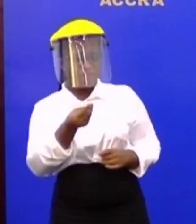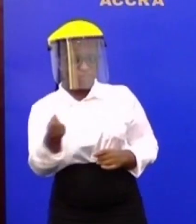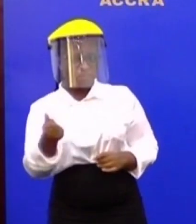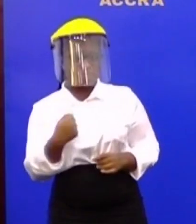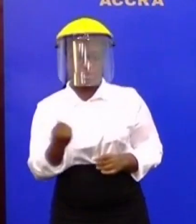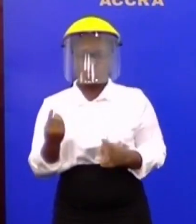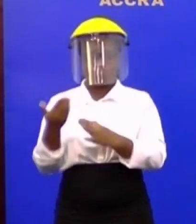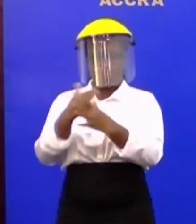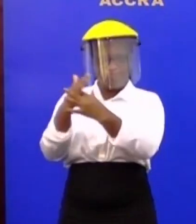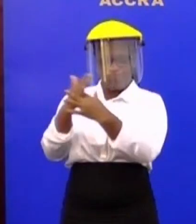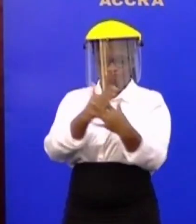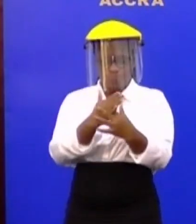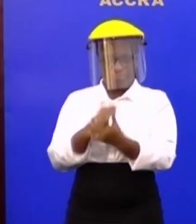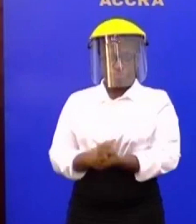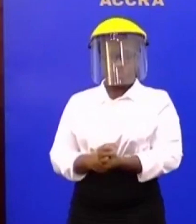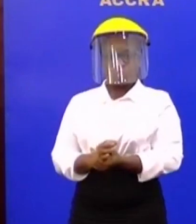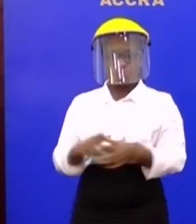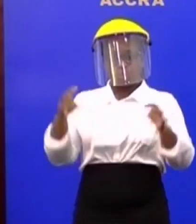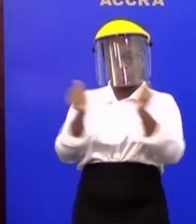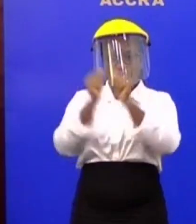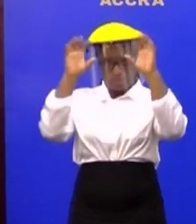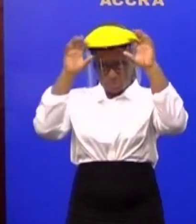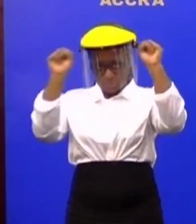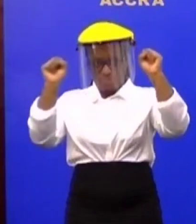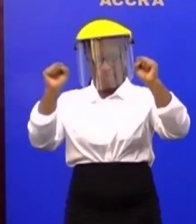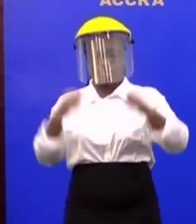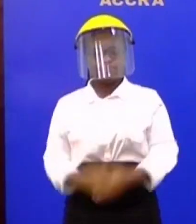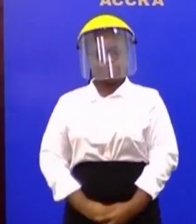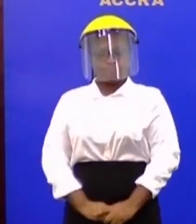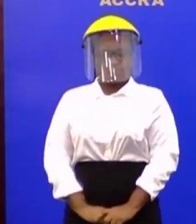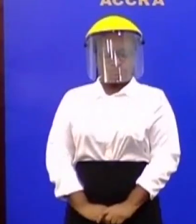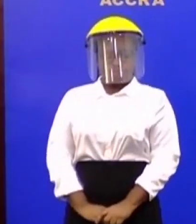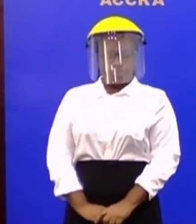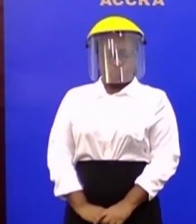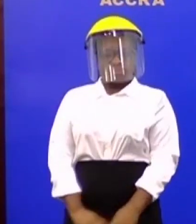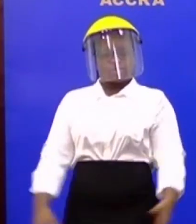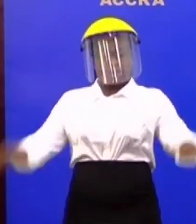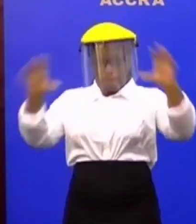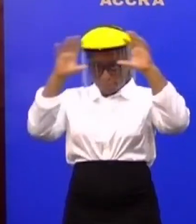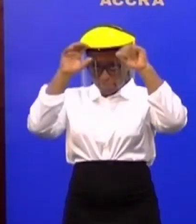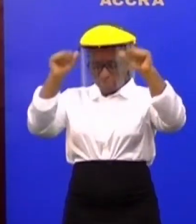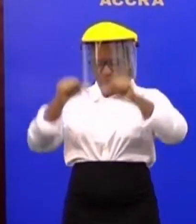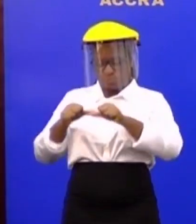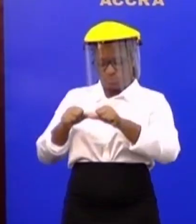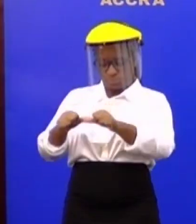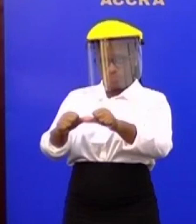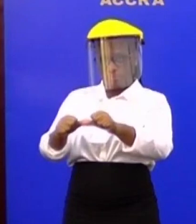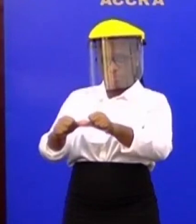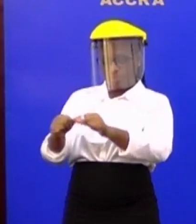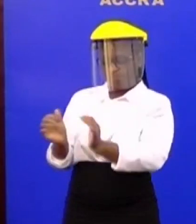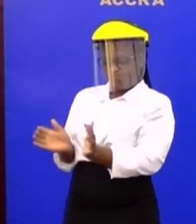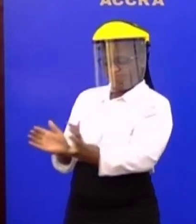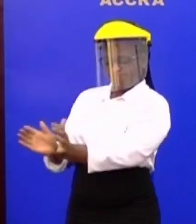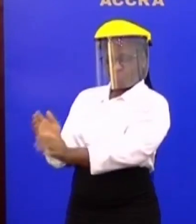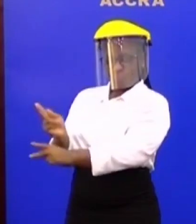just to share with you on the president and related matters. The president continues with his self-isolation while